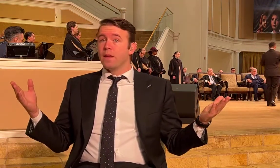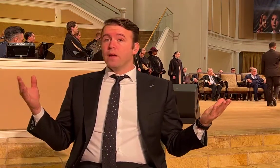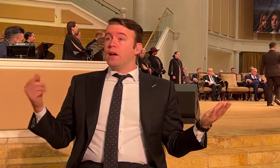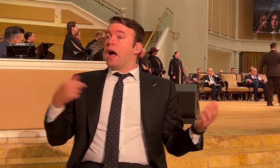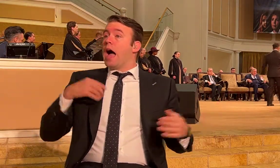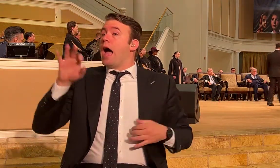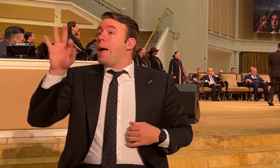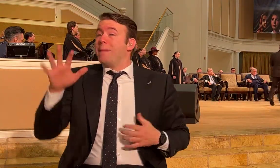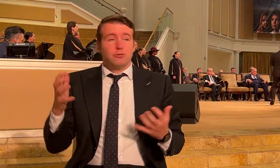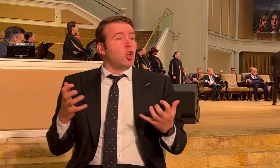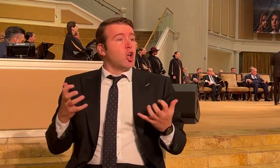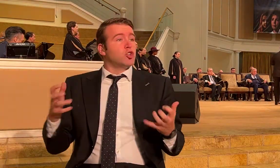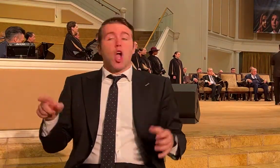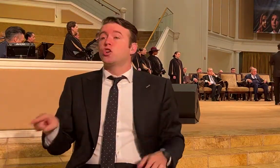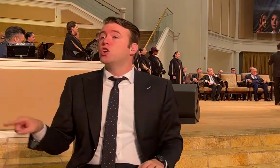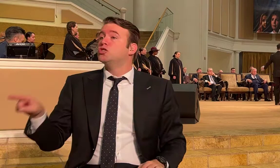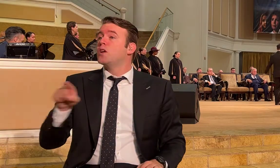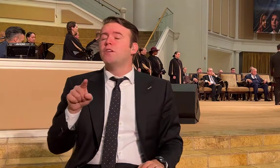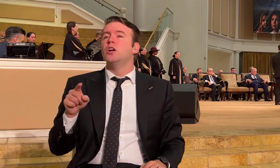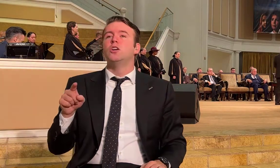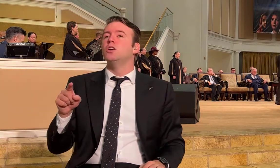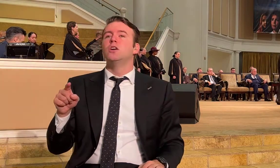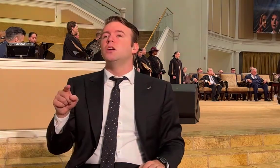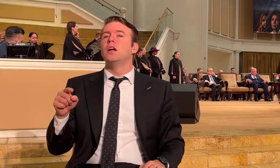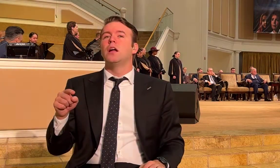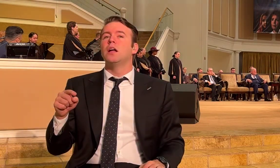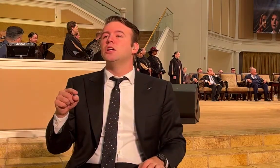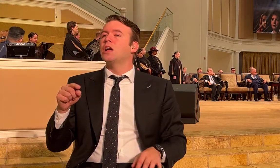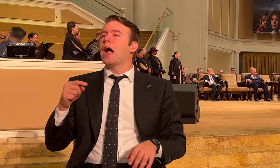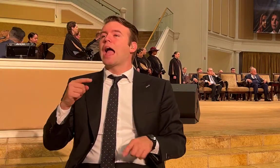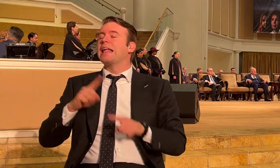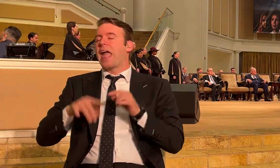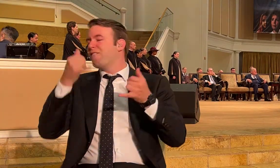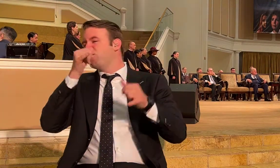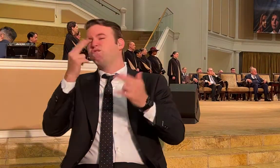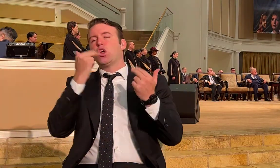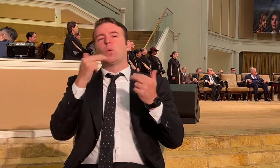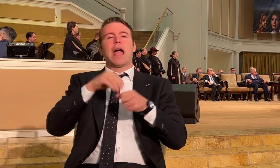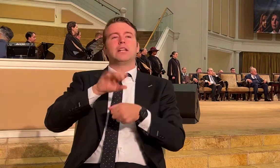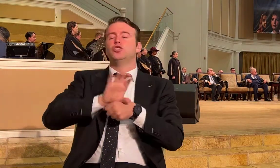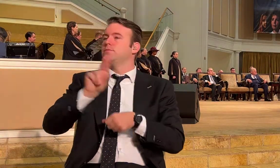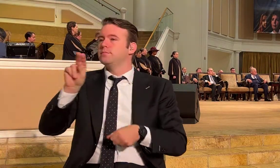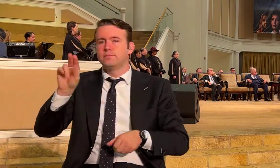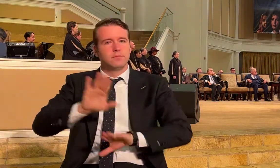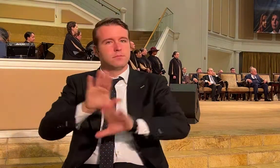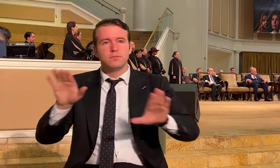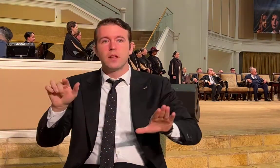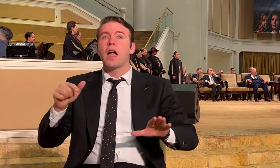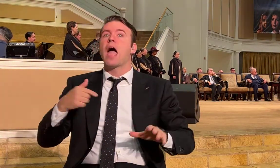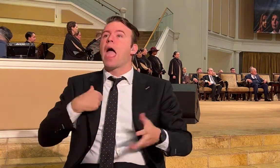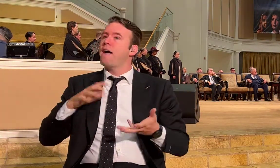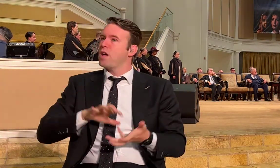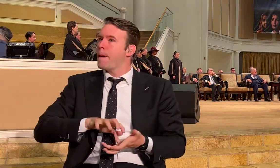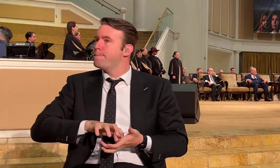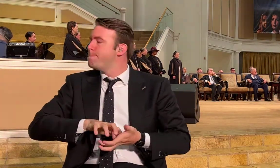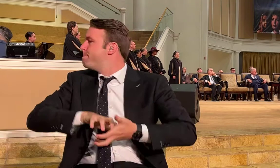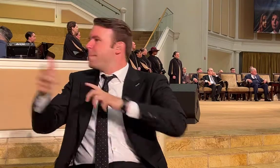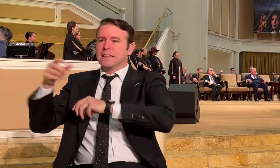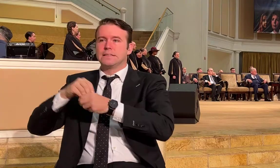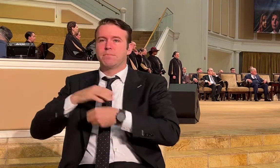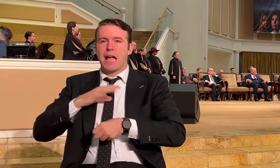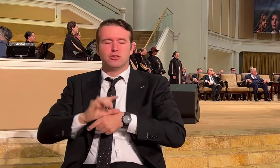I pastor a congregation of too many people to fool around the church anymore. Because I got a mess all over my